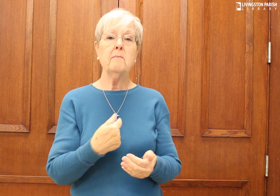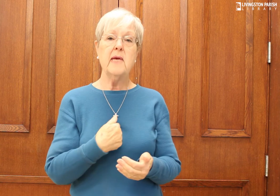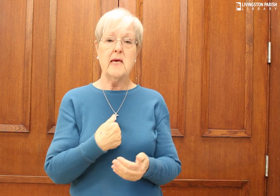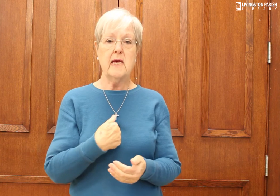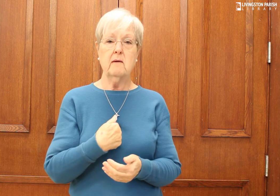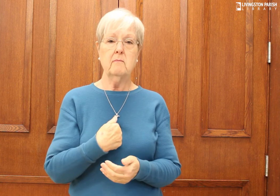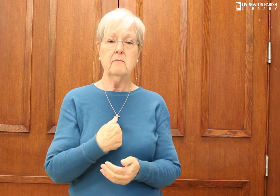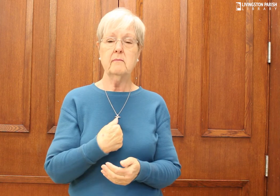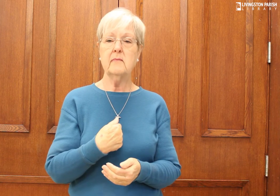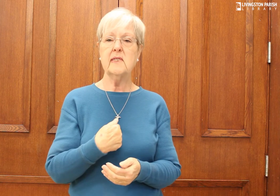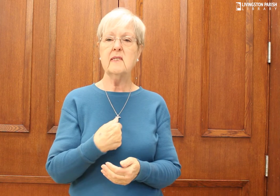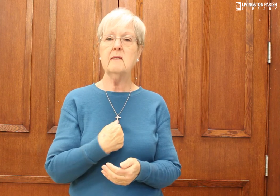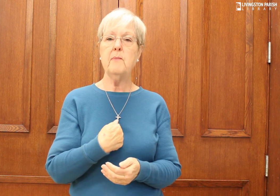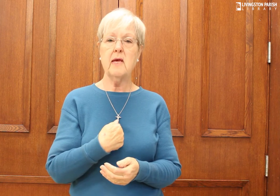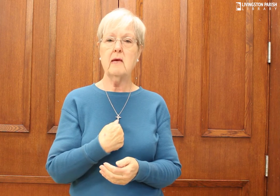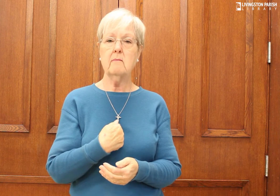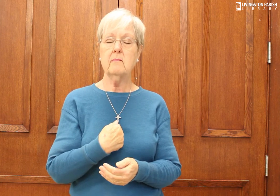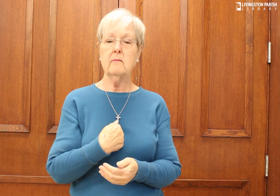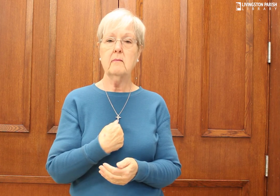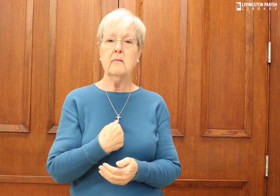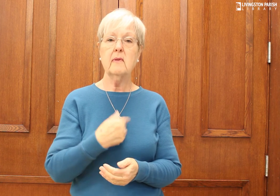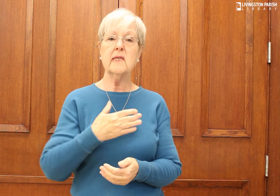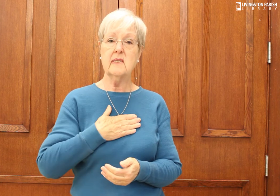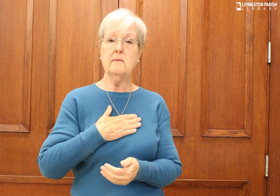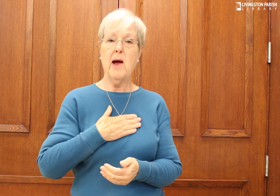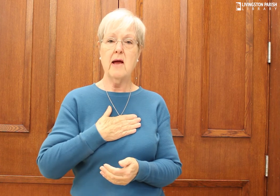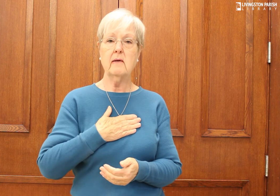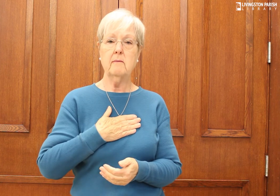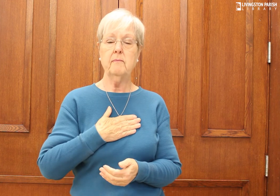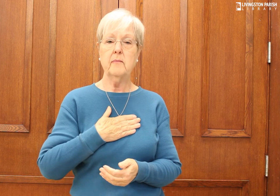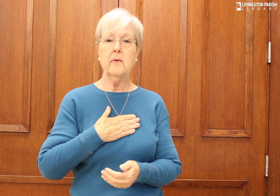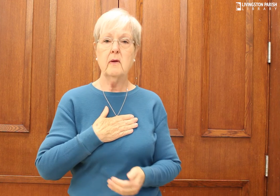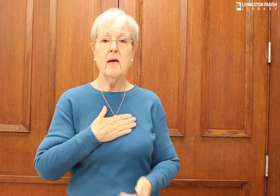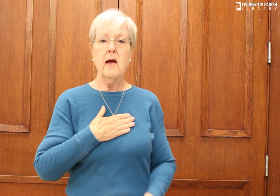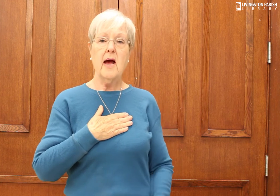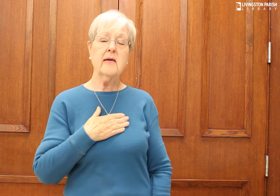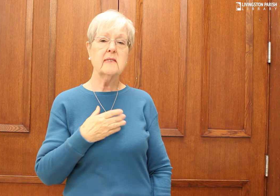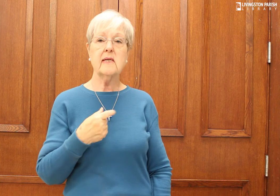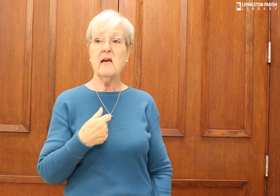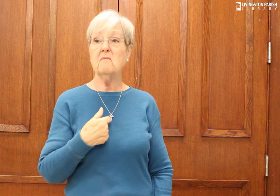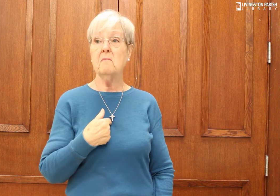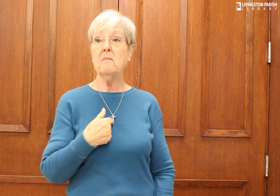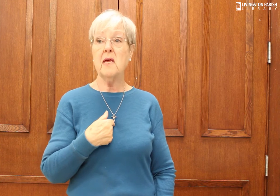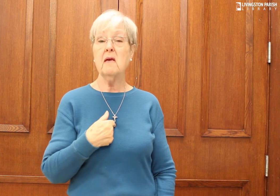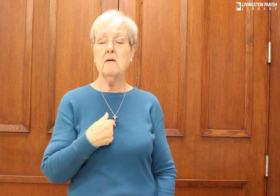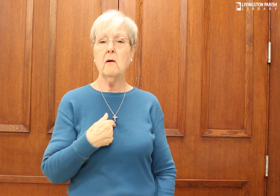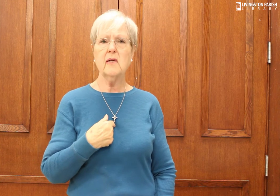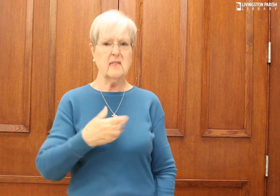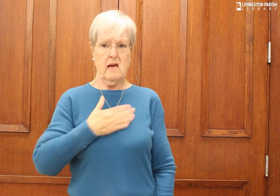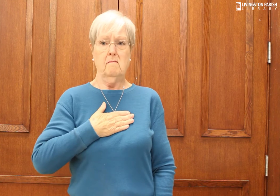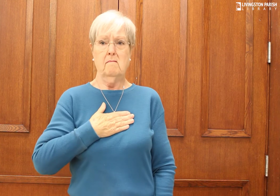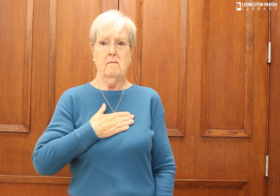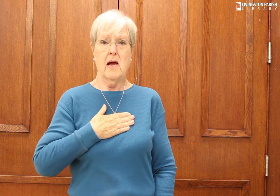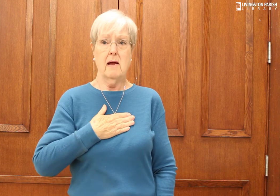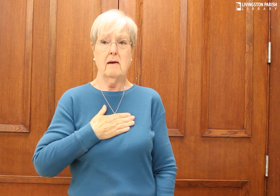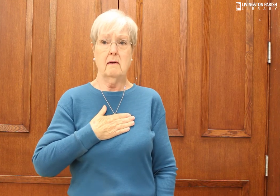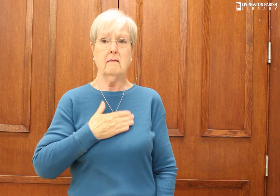Me. This is me. This is mine. I can say me, or I can say mine. This